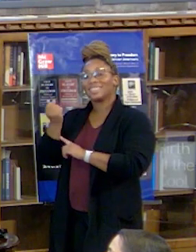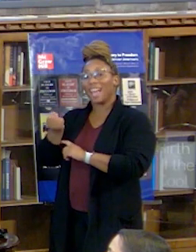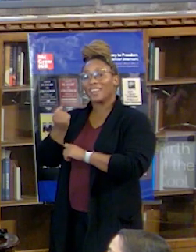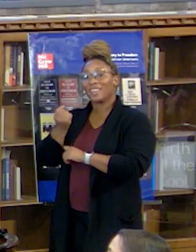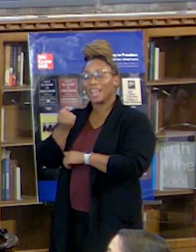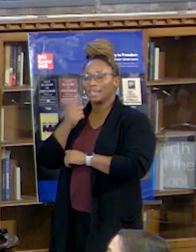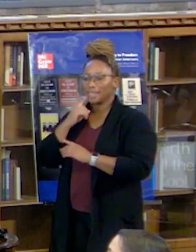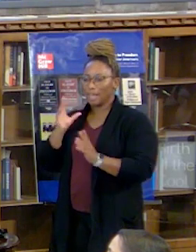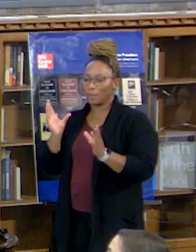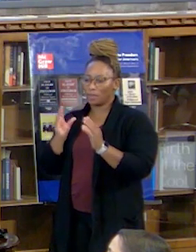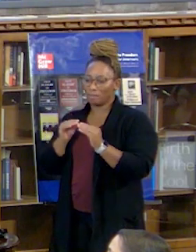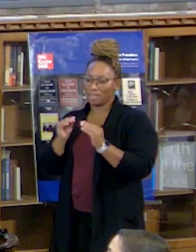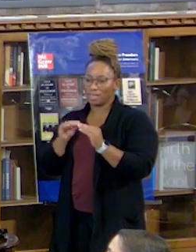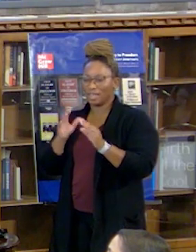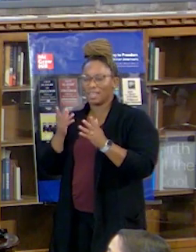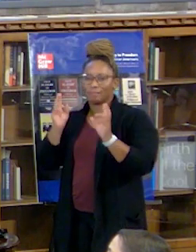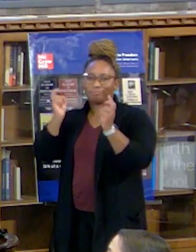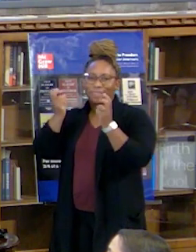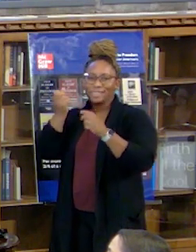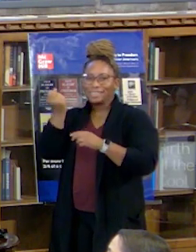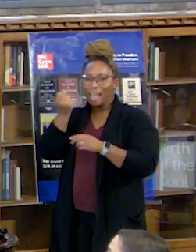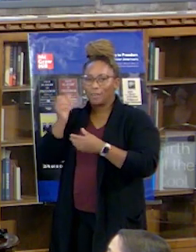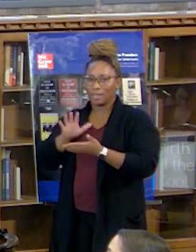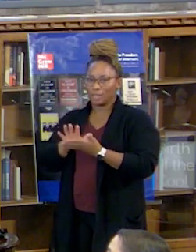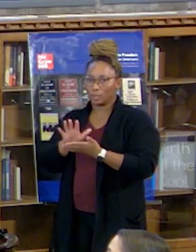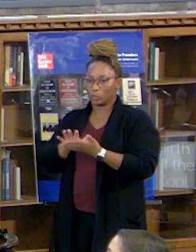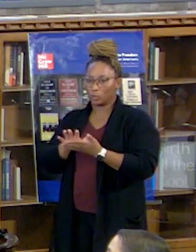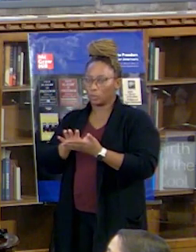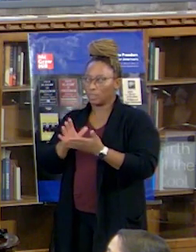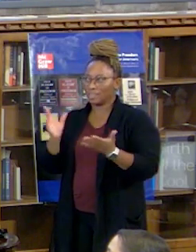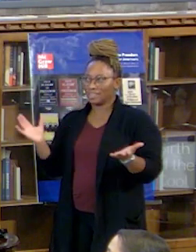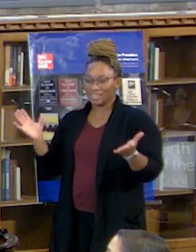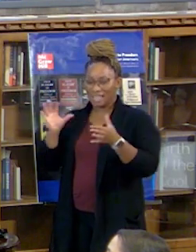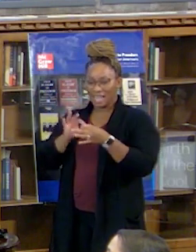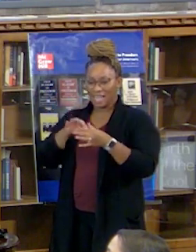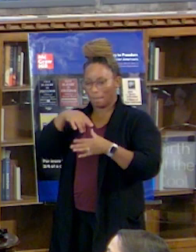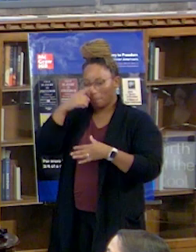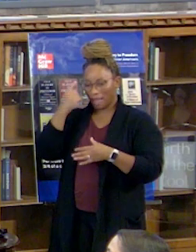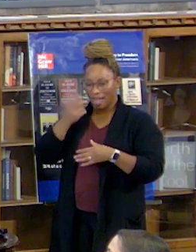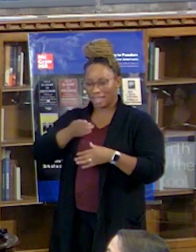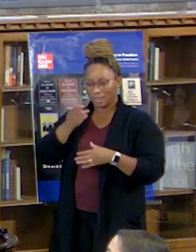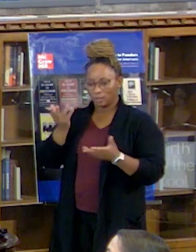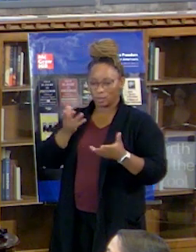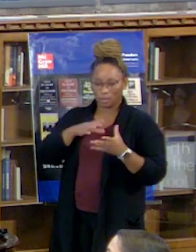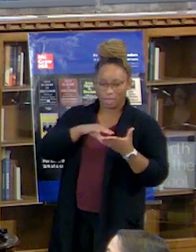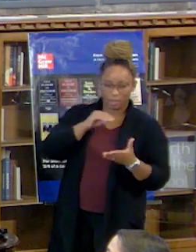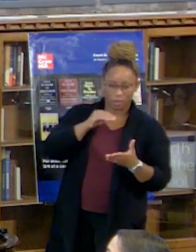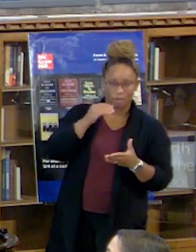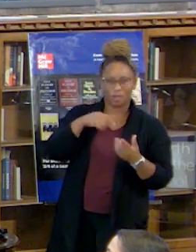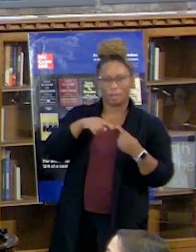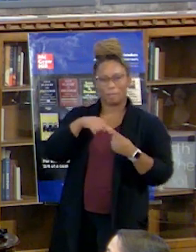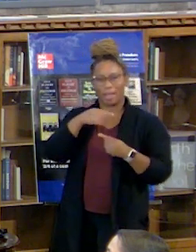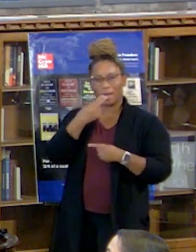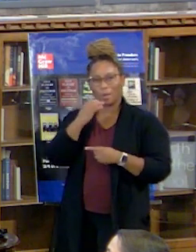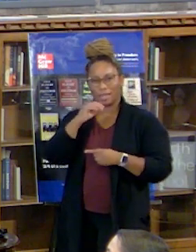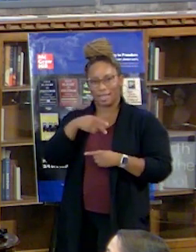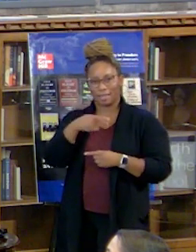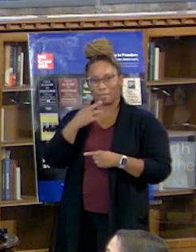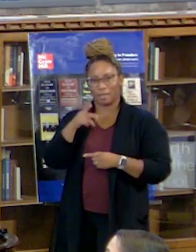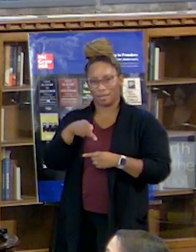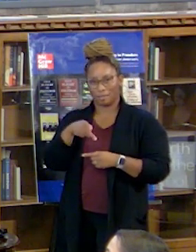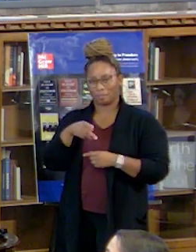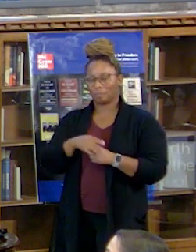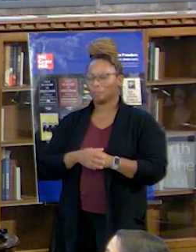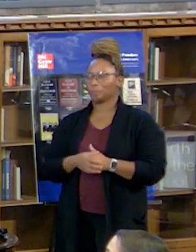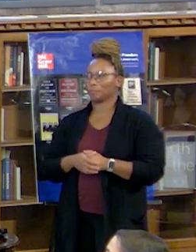would be in kind of Saturday schools to connect black history to what they were learning in the hip hop class